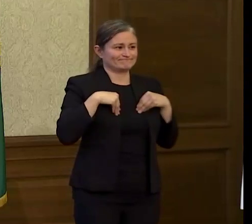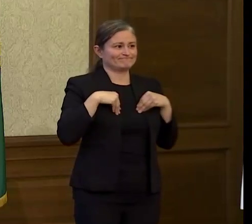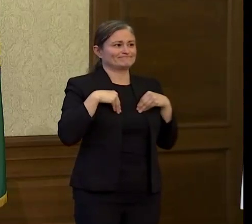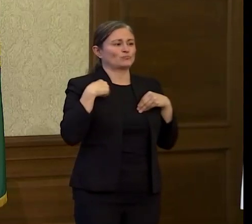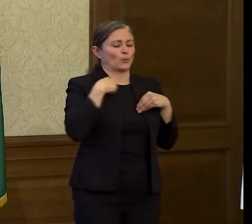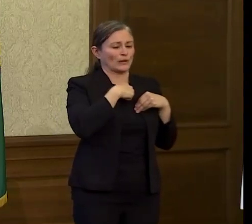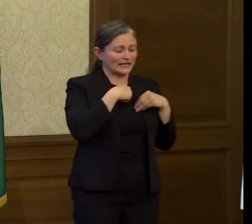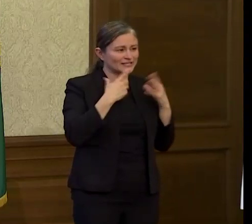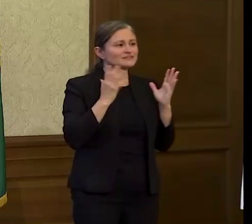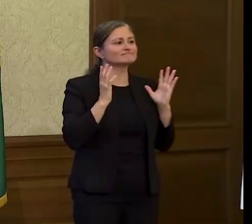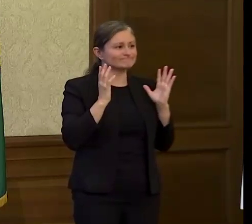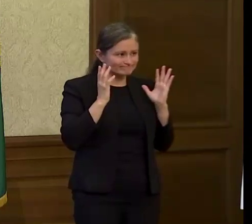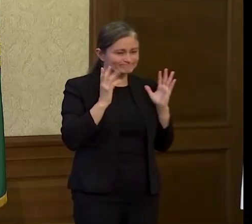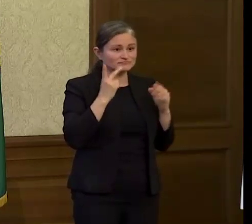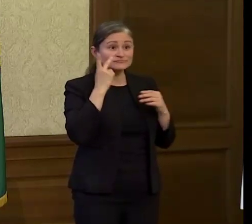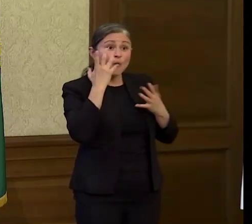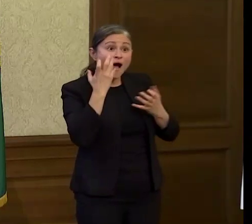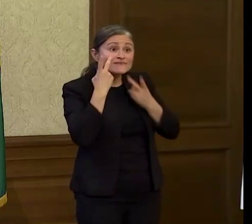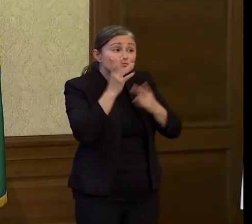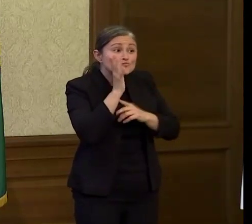to go out and